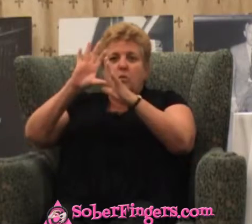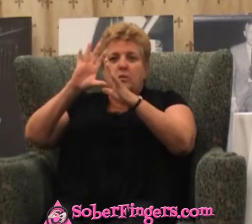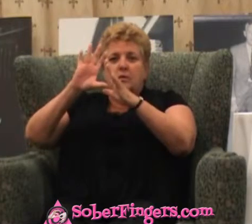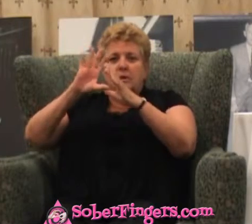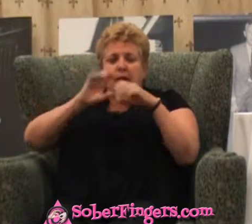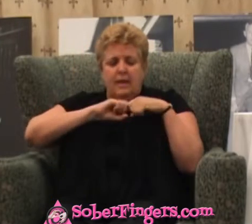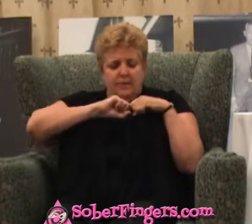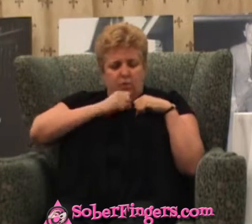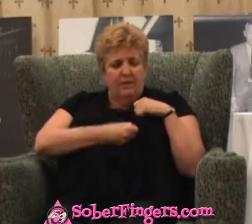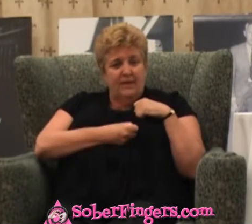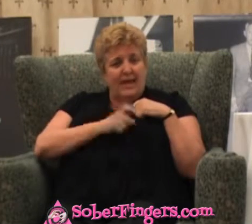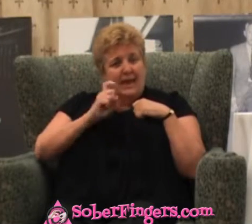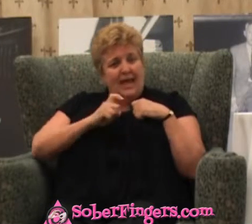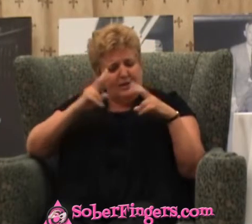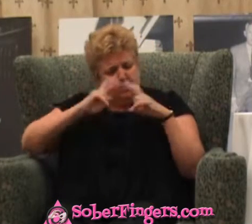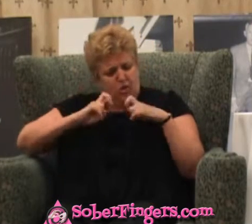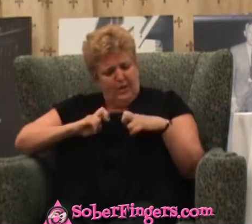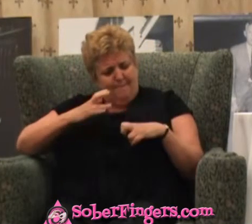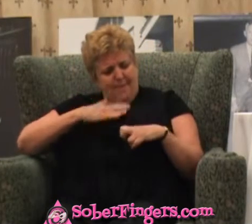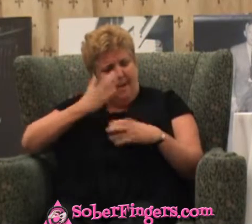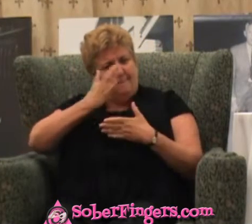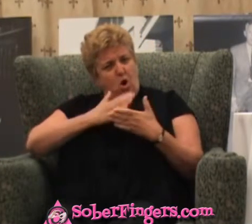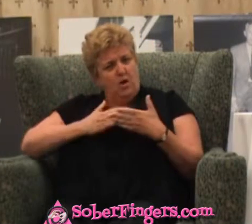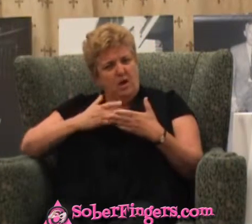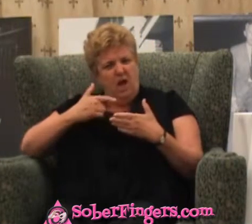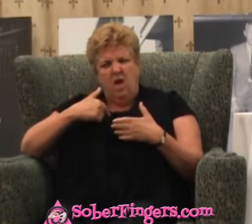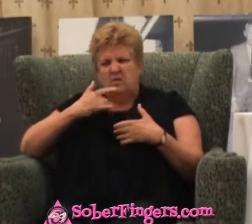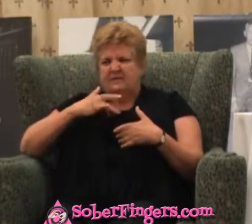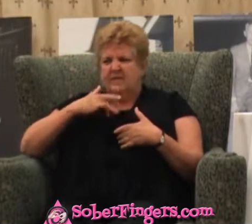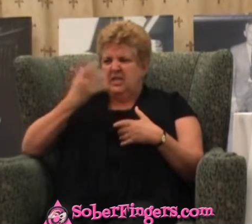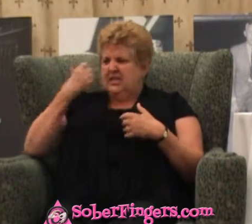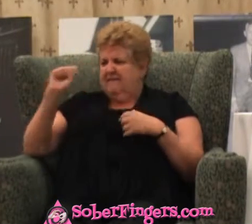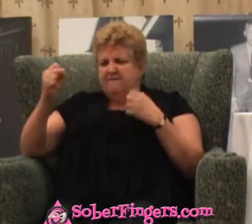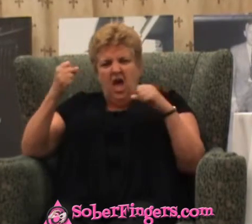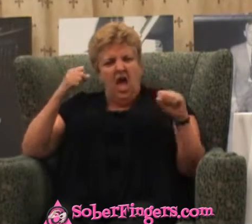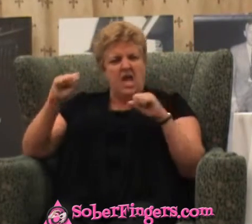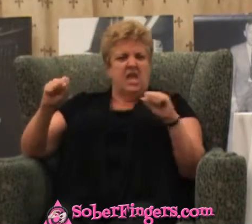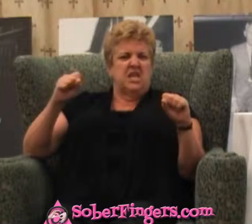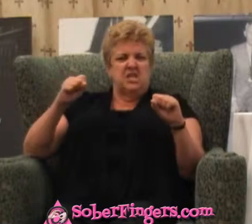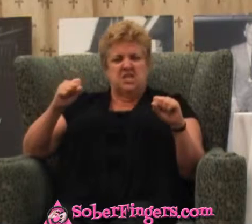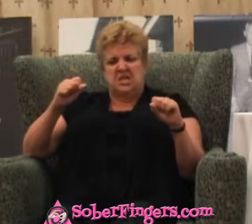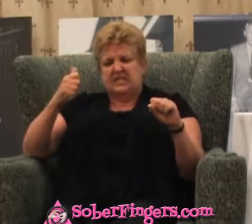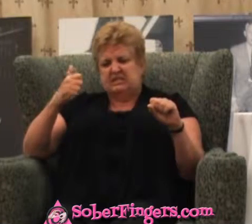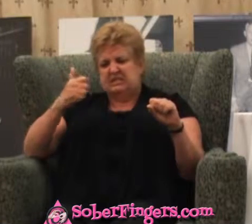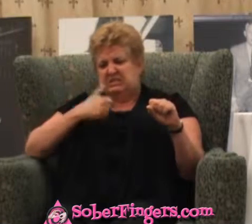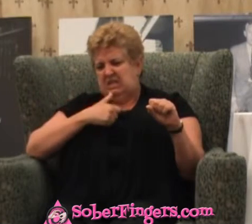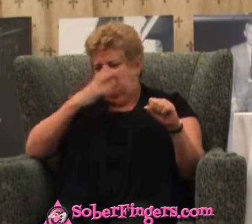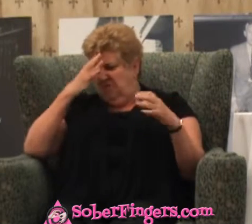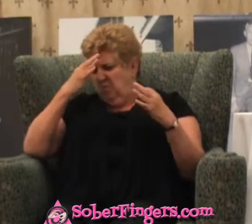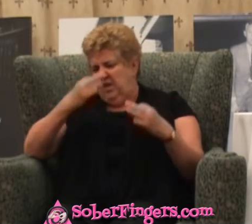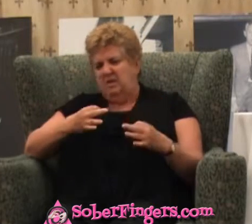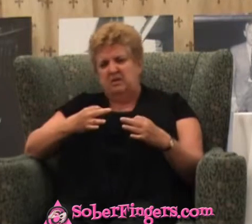And I was being defiant, rebellious, self-willed, and I had self-pity.